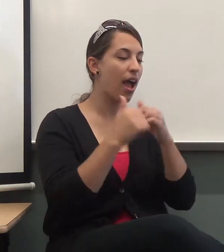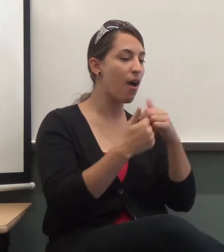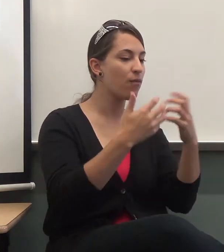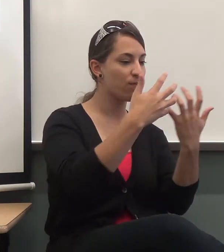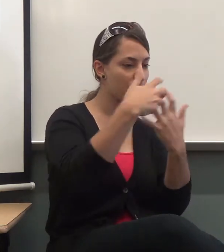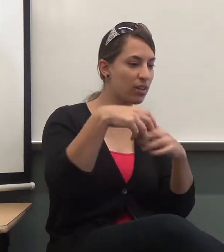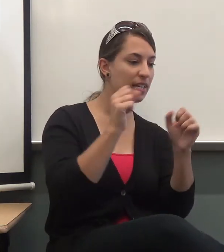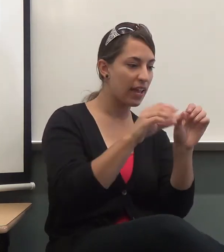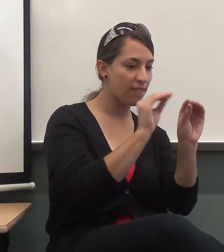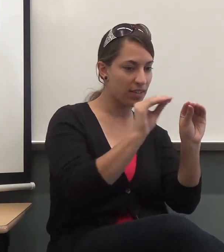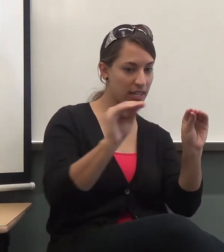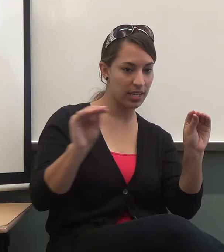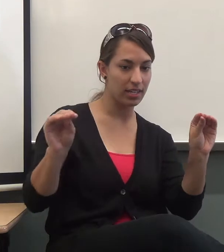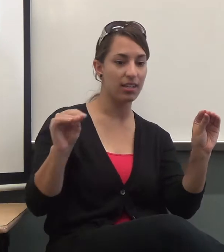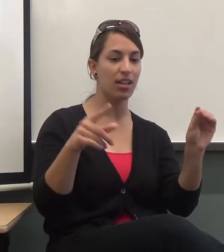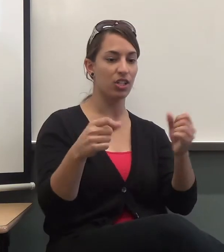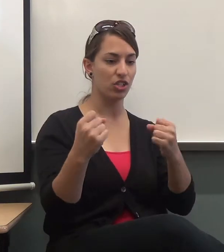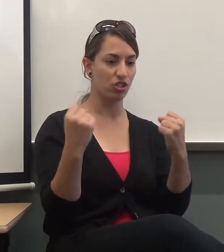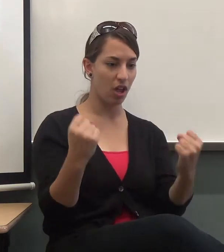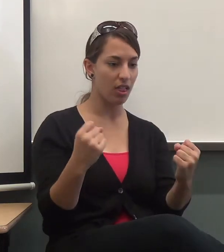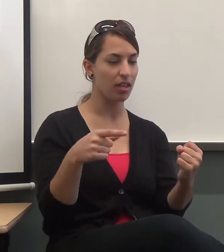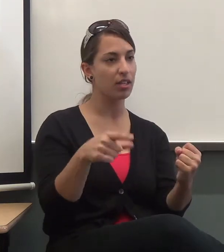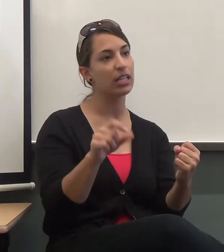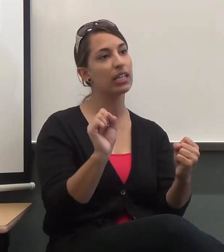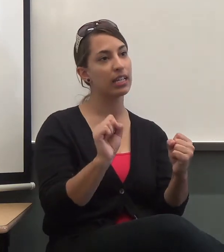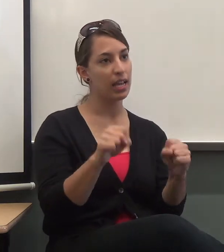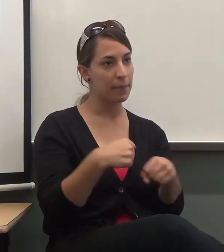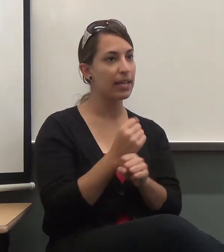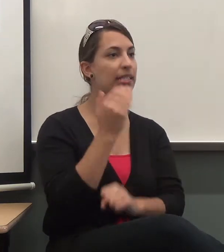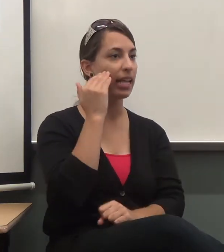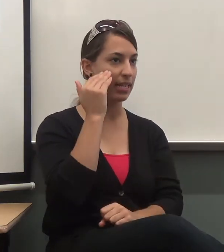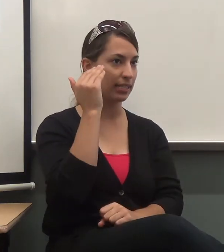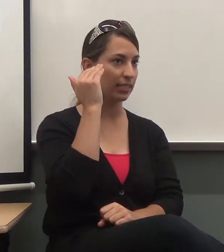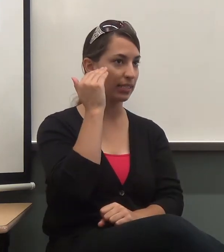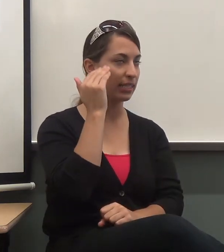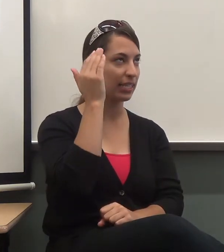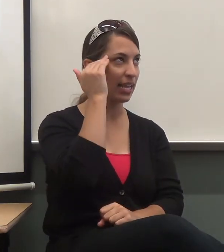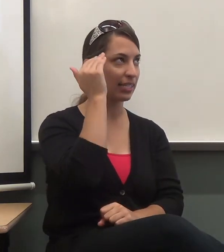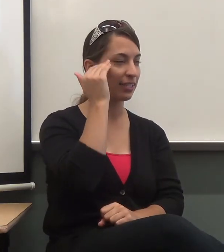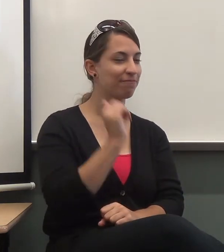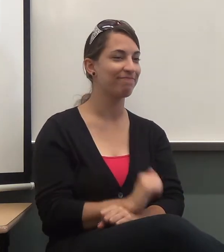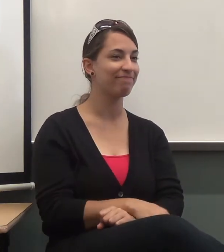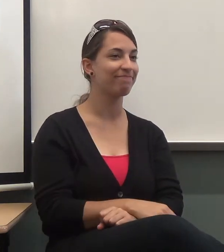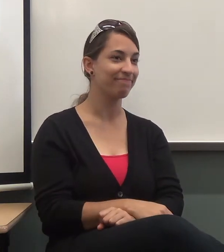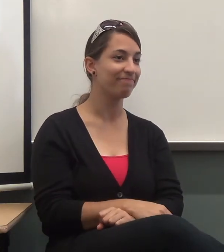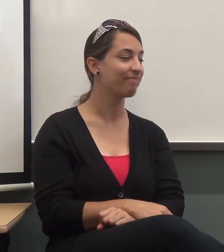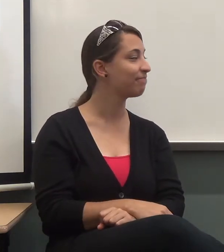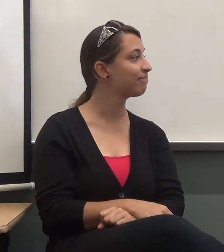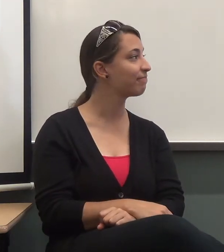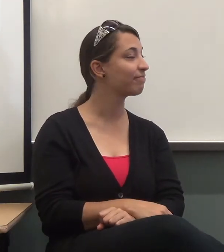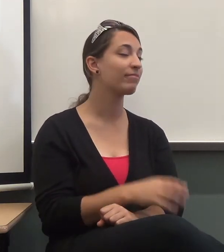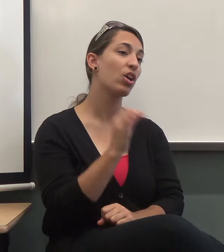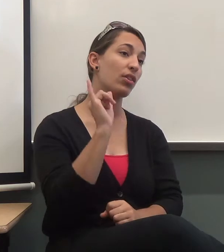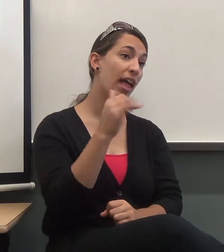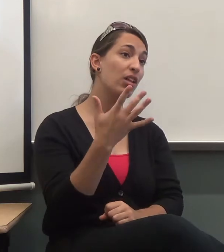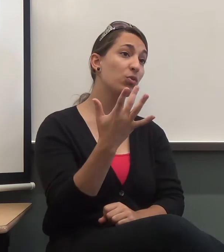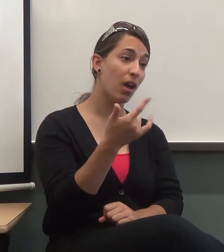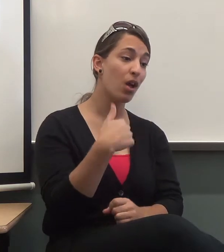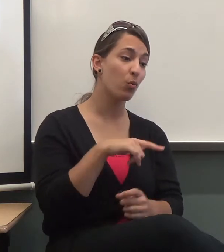creating something solid that makes sense and filters through. Okay? So that's why we built it up the way we did. That's why we started with the basic brick